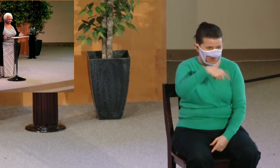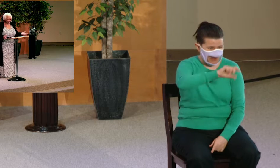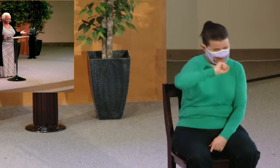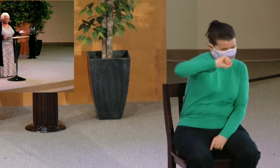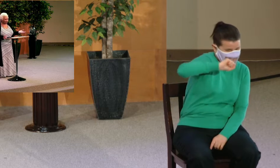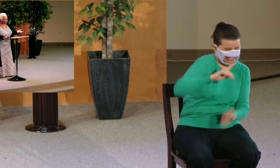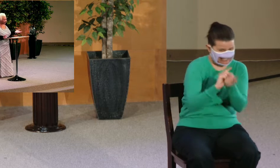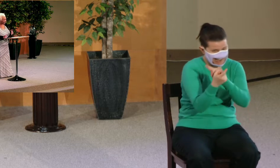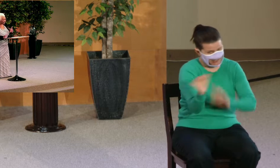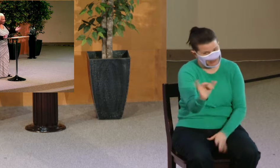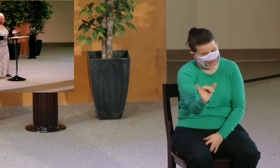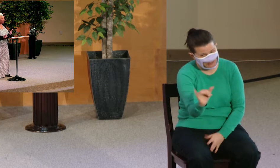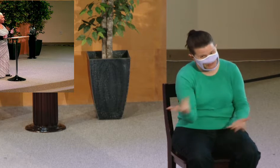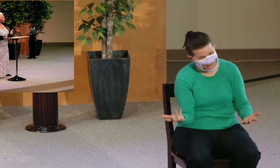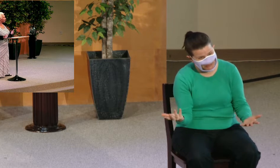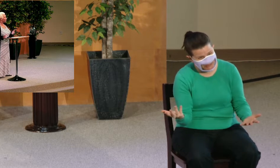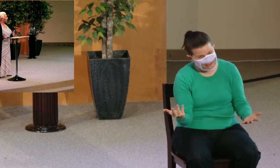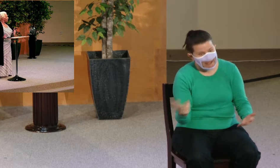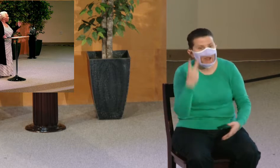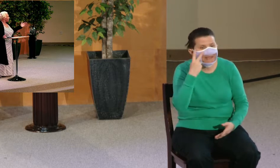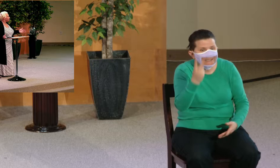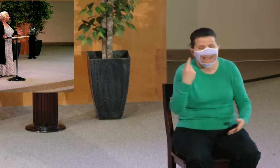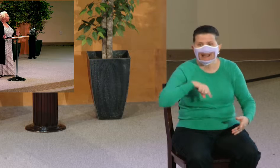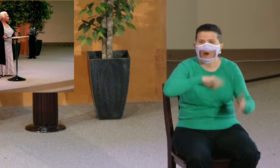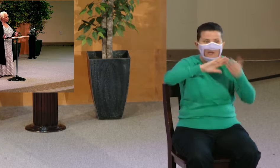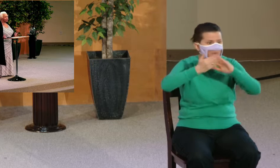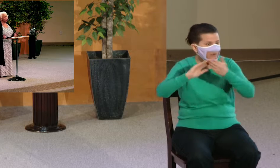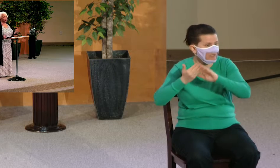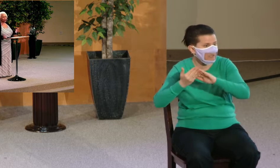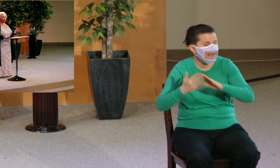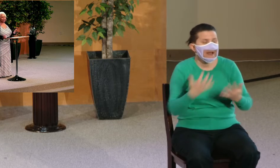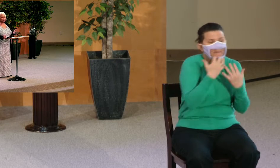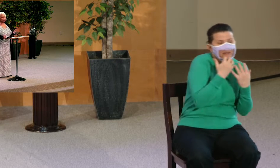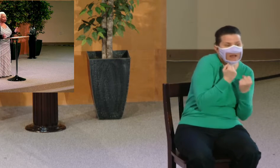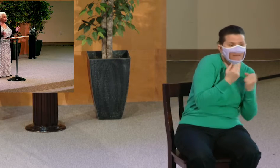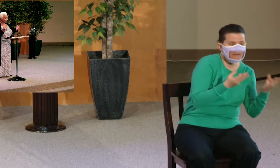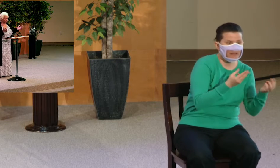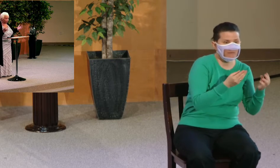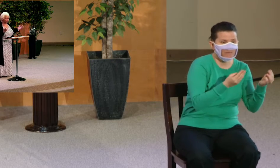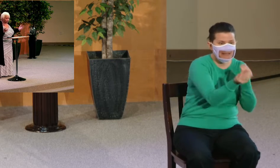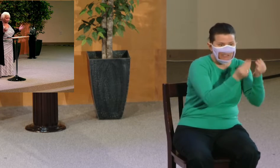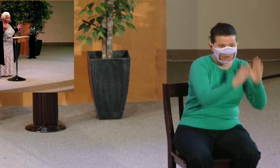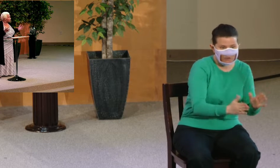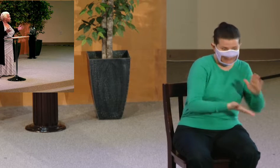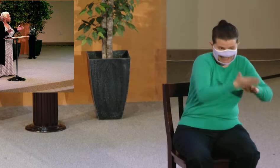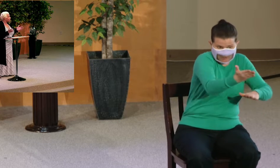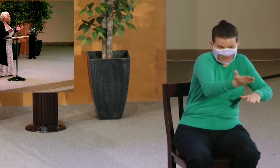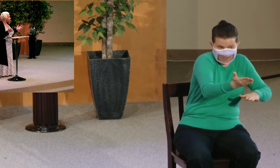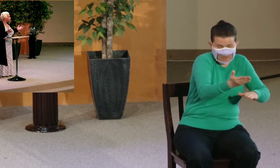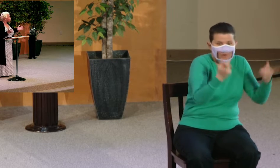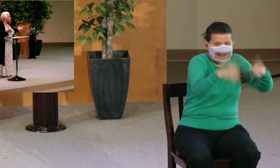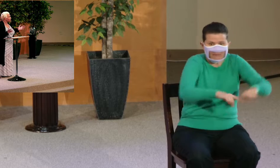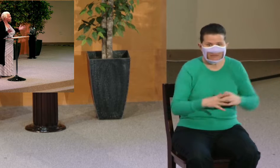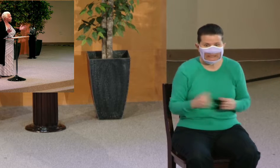And we can see evidence of this in our communities, right? A beloved minister leaves, what's the first thought? Oh, there's fear. Something's going to